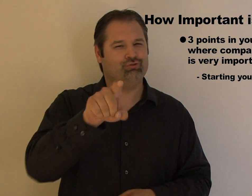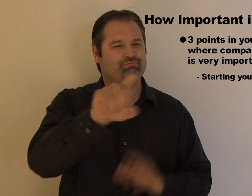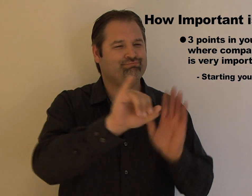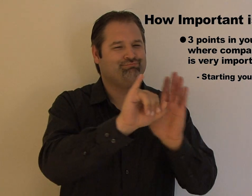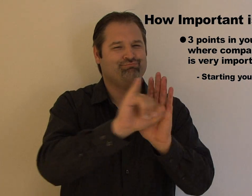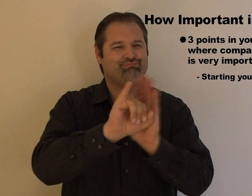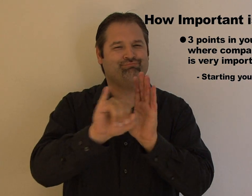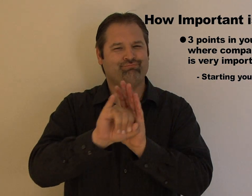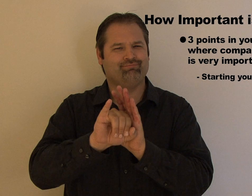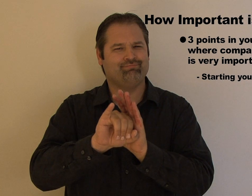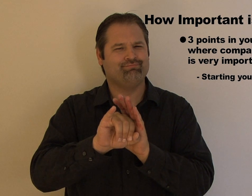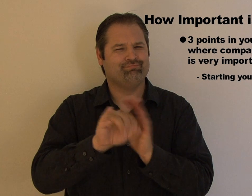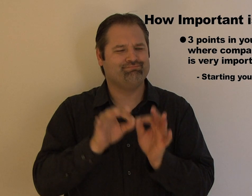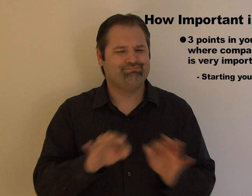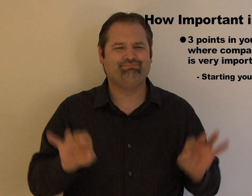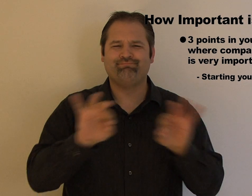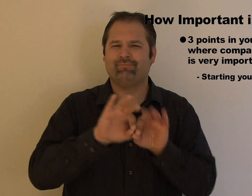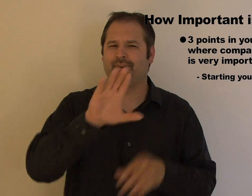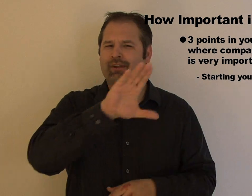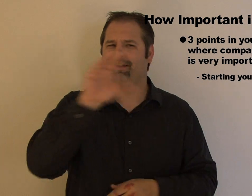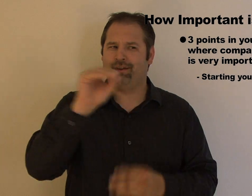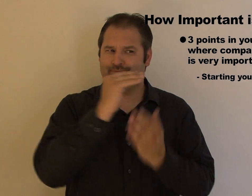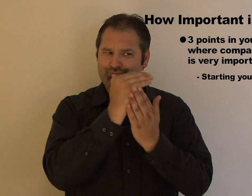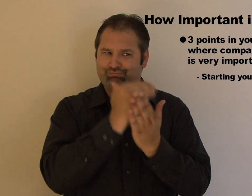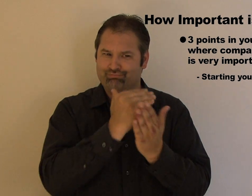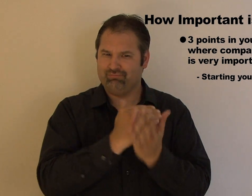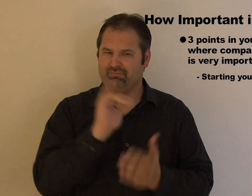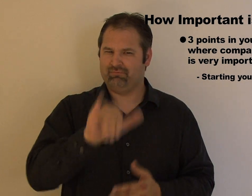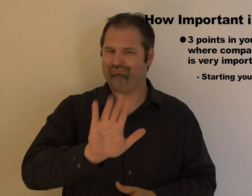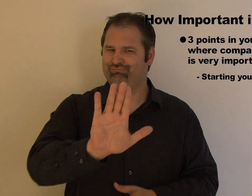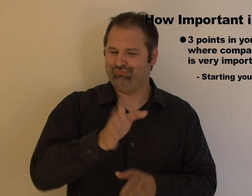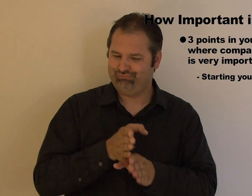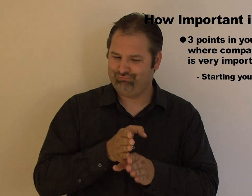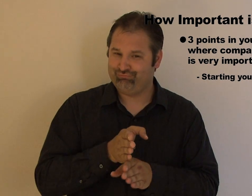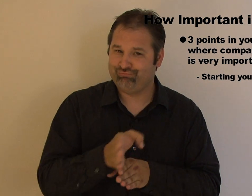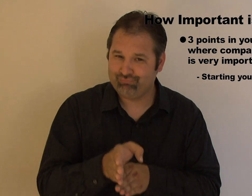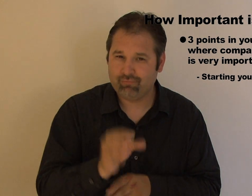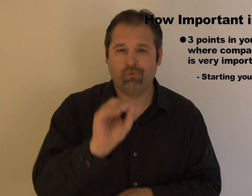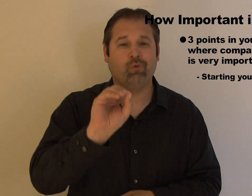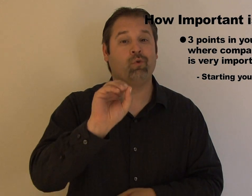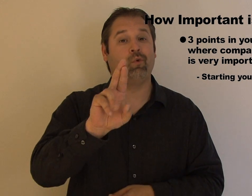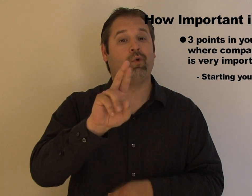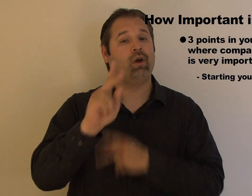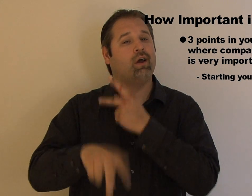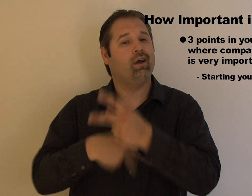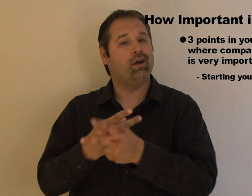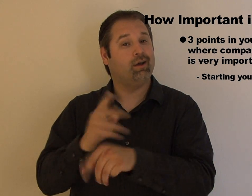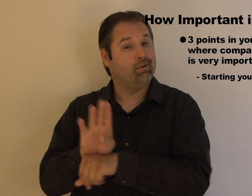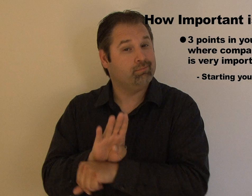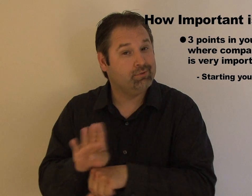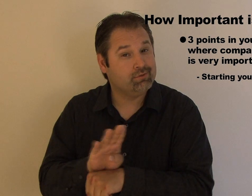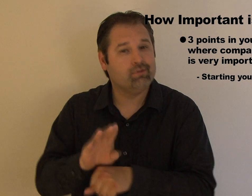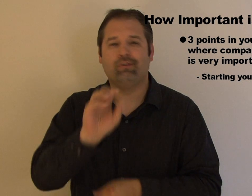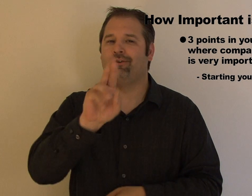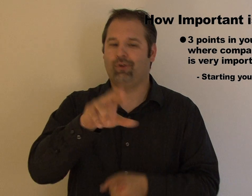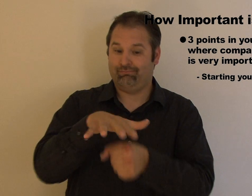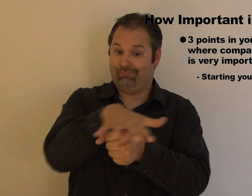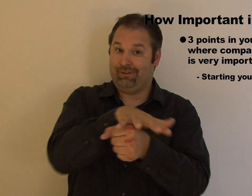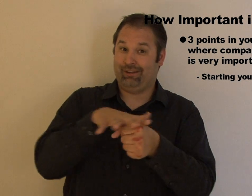Starting your job search means identifying key companies in your profession, industry, or geographical area in which